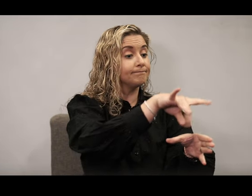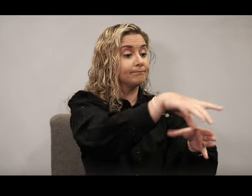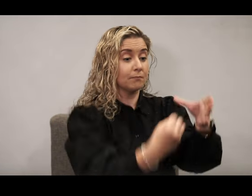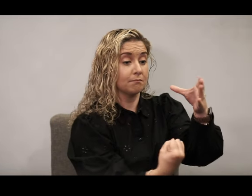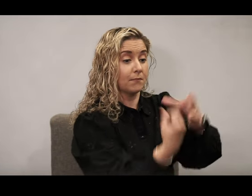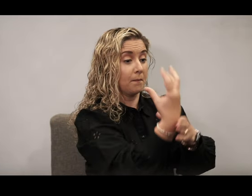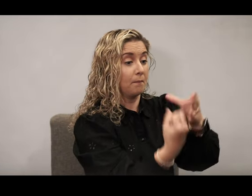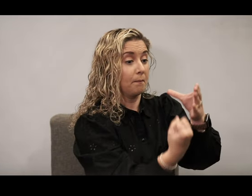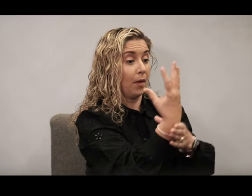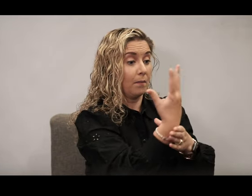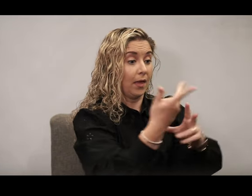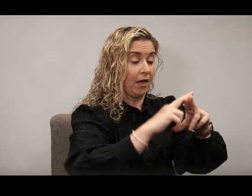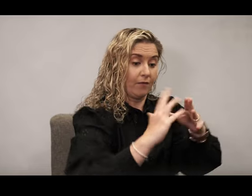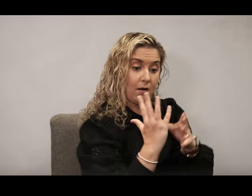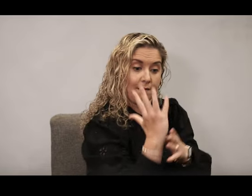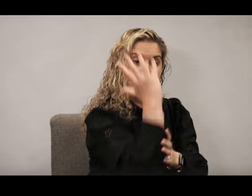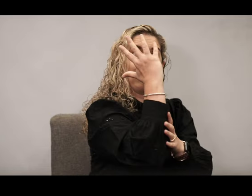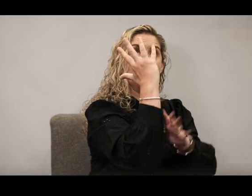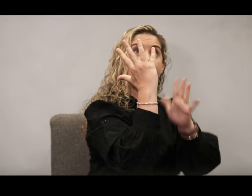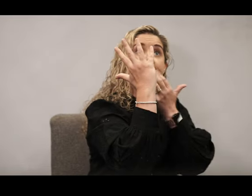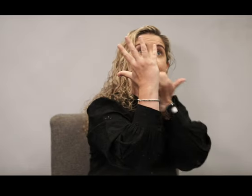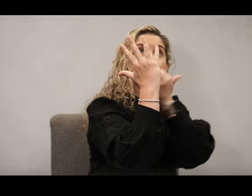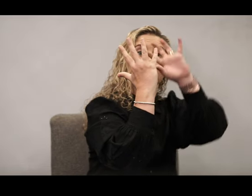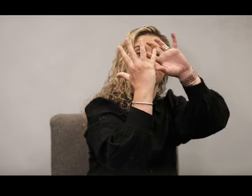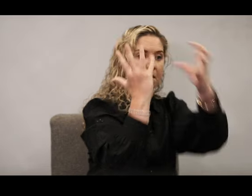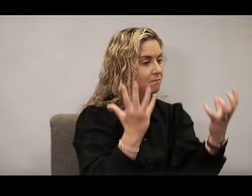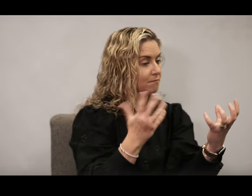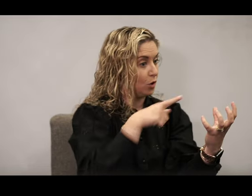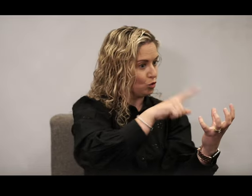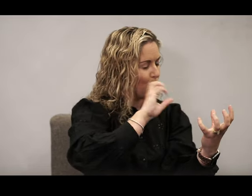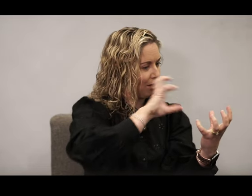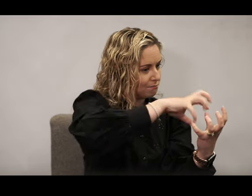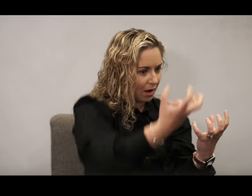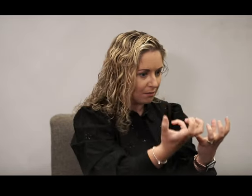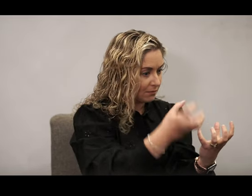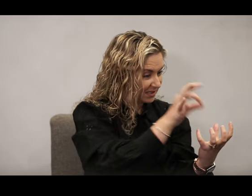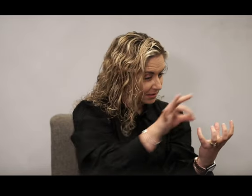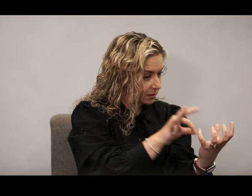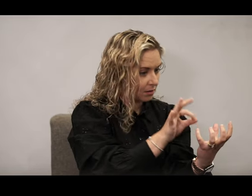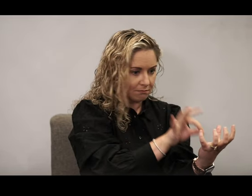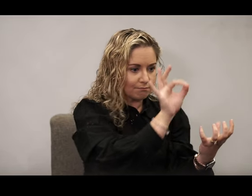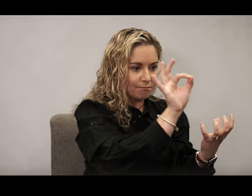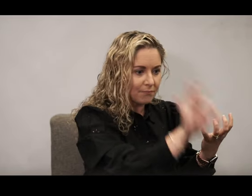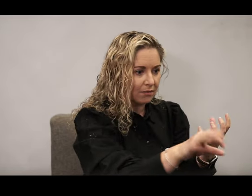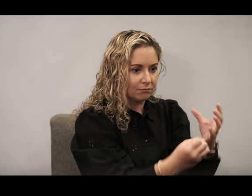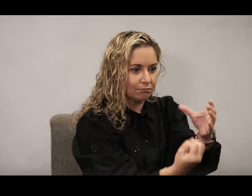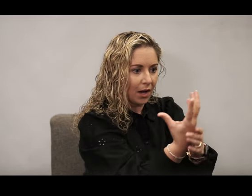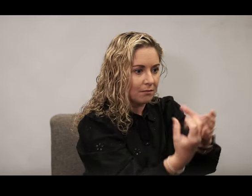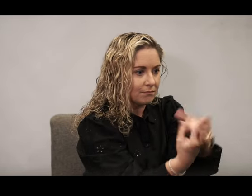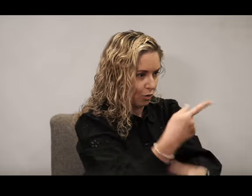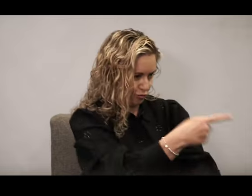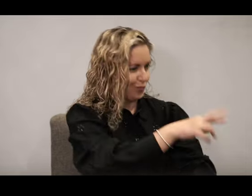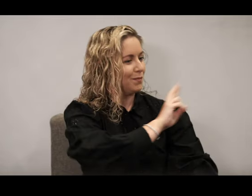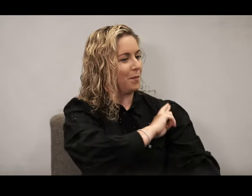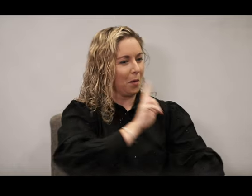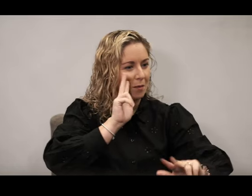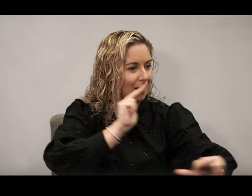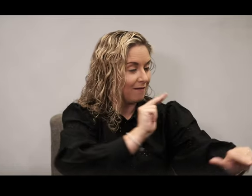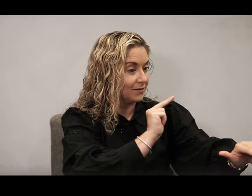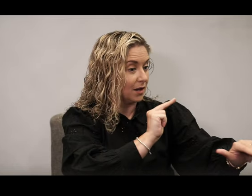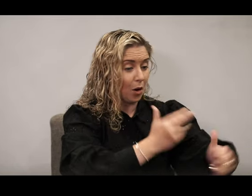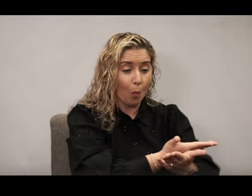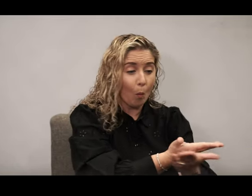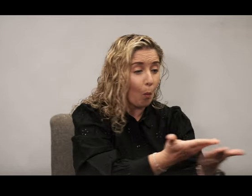has fruit with seed in it. They'll be yours for food. And to all the beasts of the earth, and all the birds in the sky, and